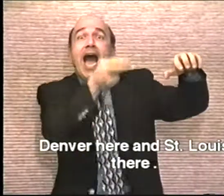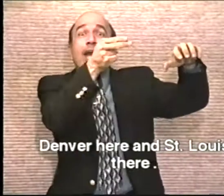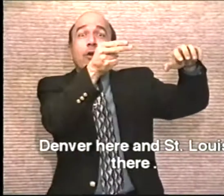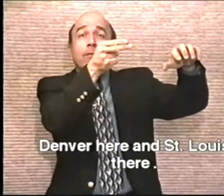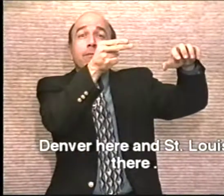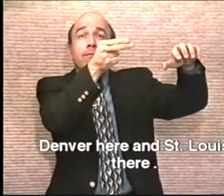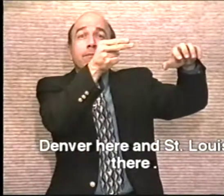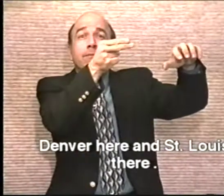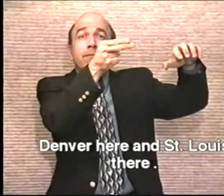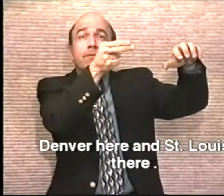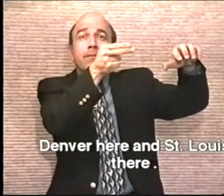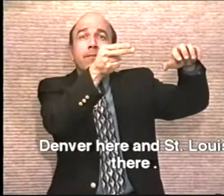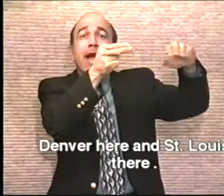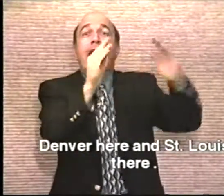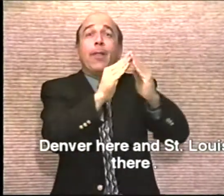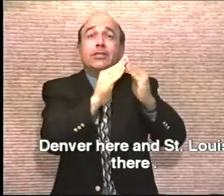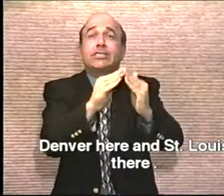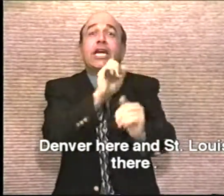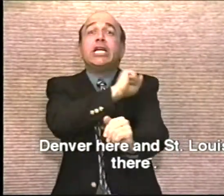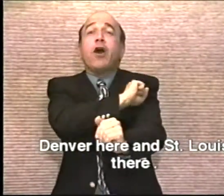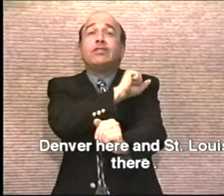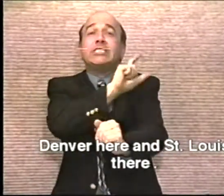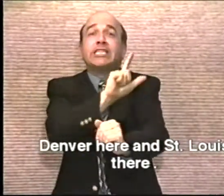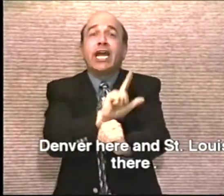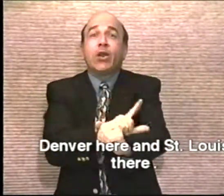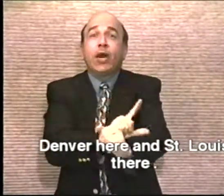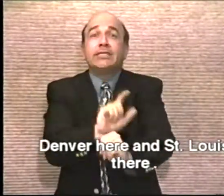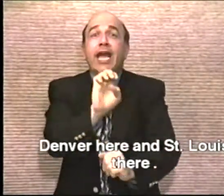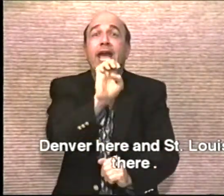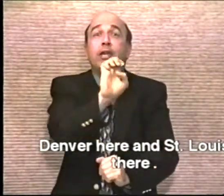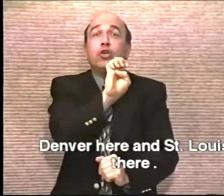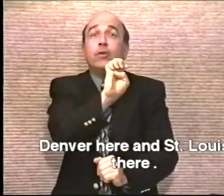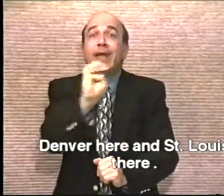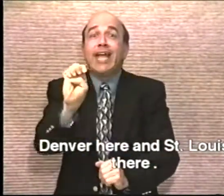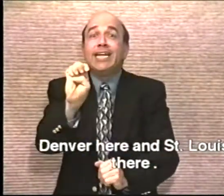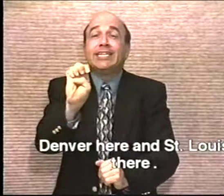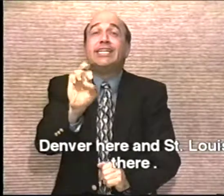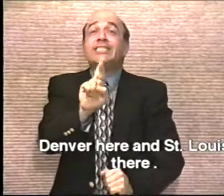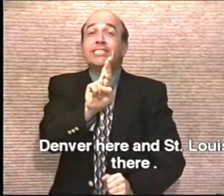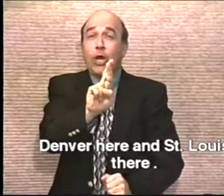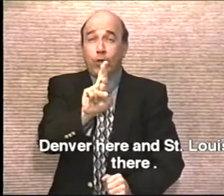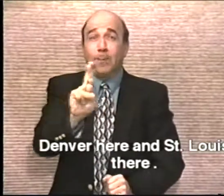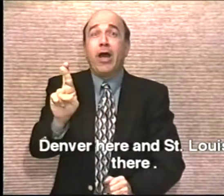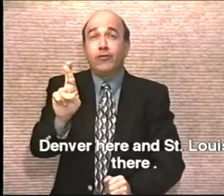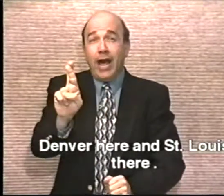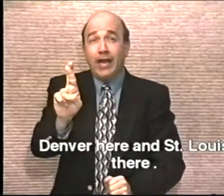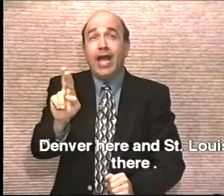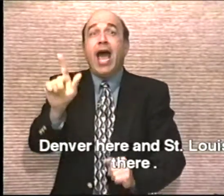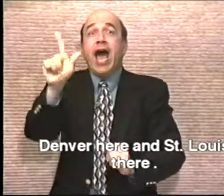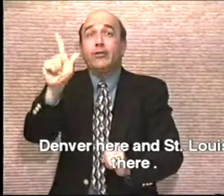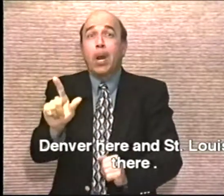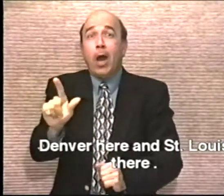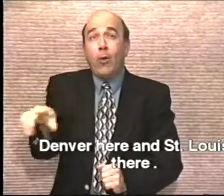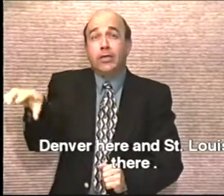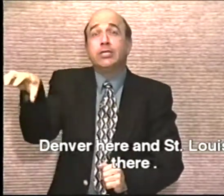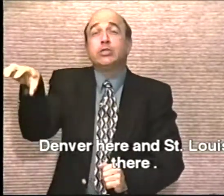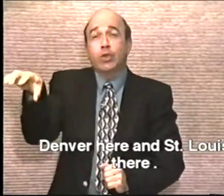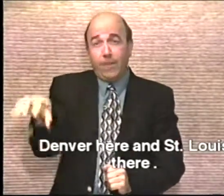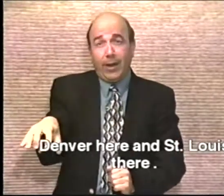higher. And the city of St. Louis is to the east, so to my right, and it's lower, so I place it